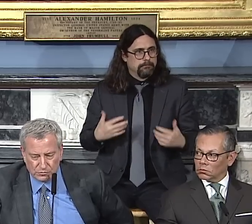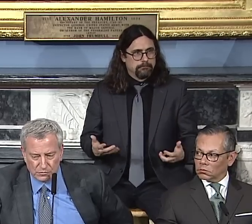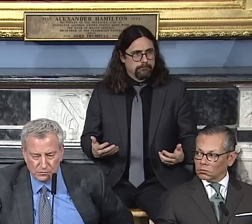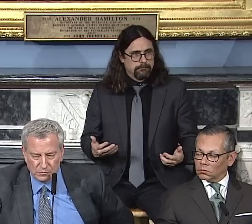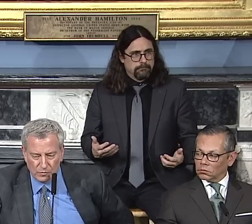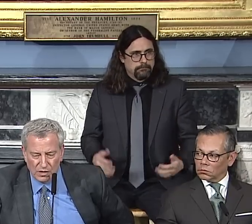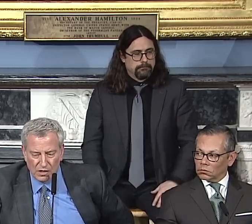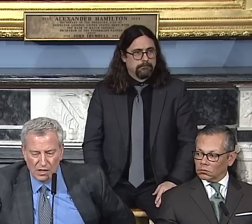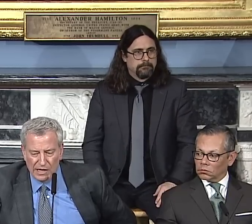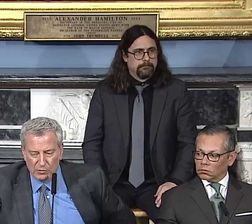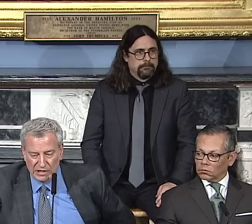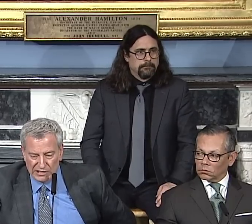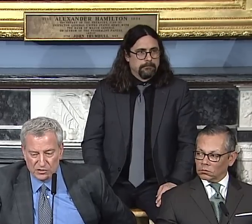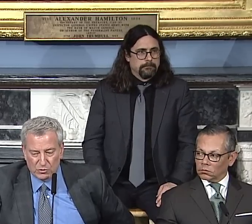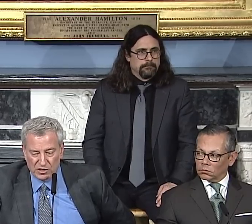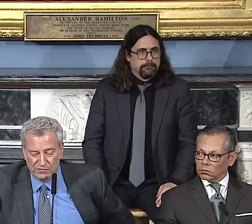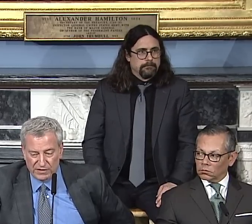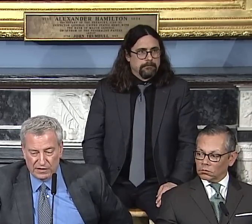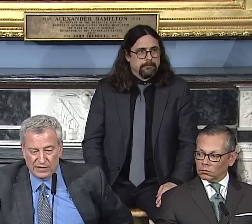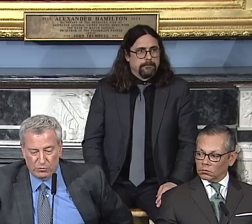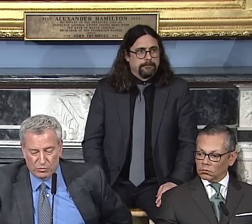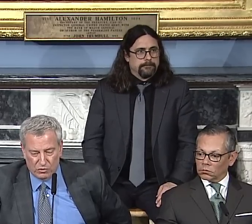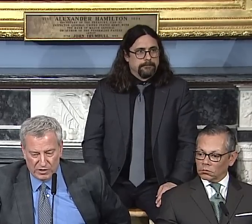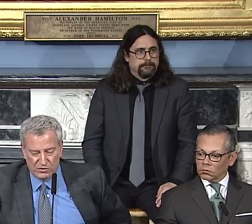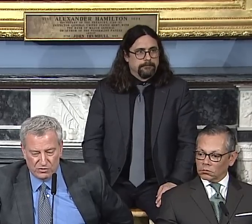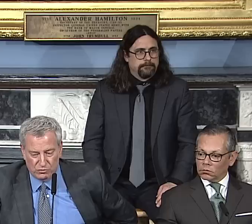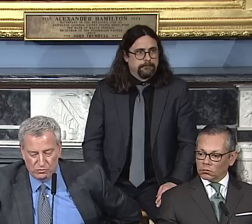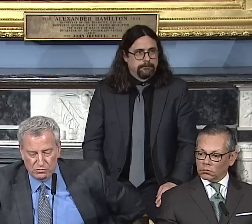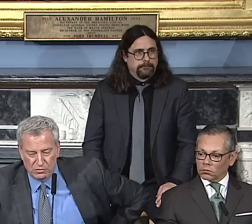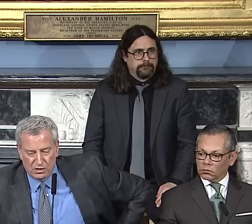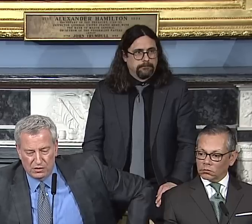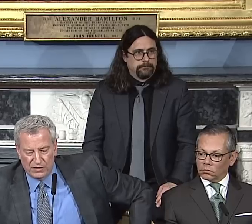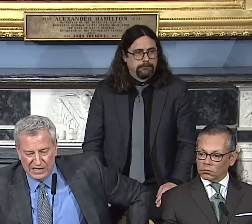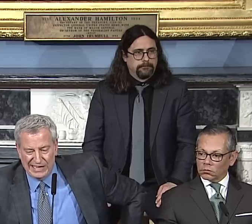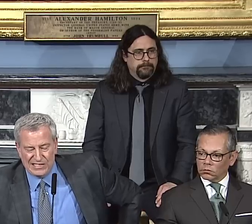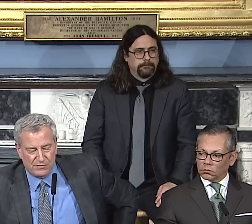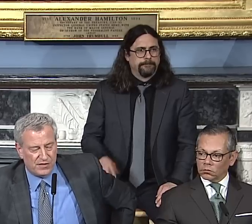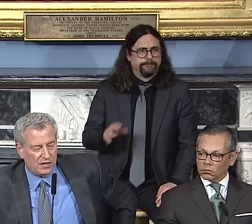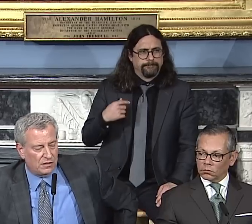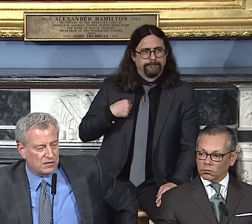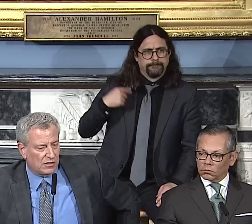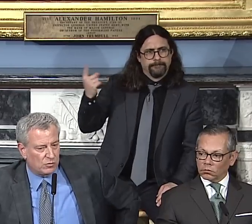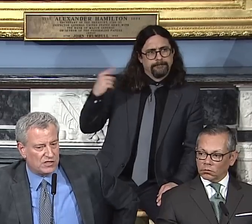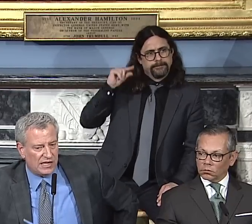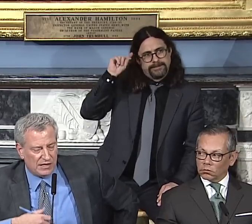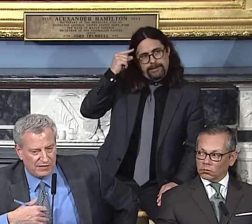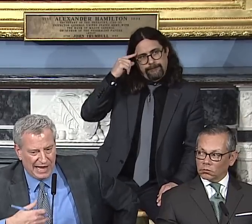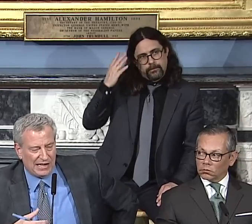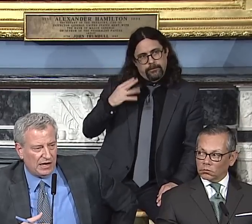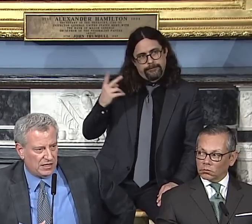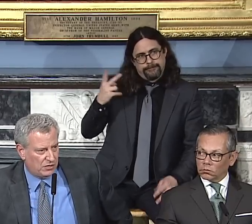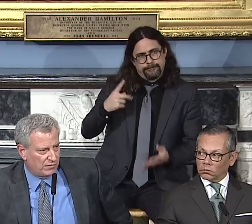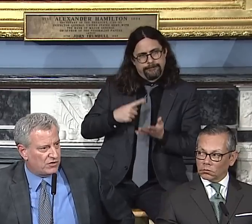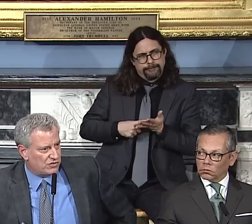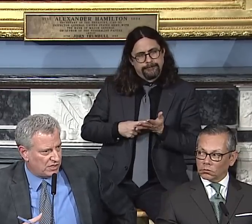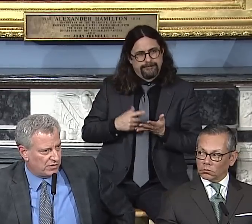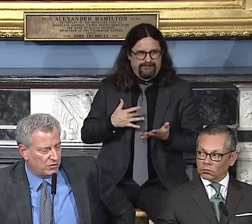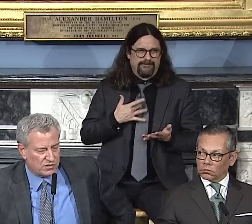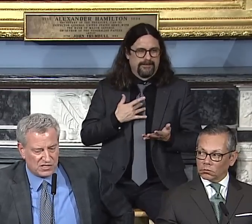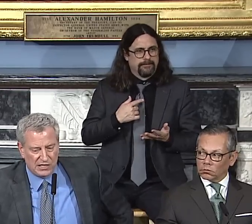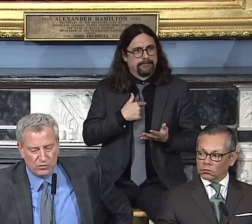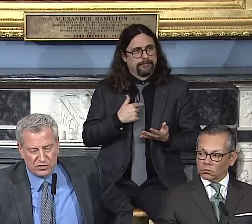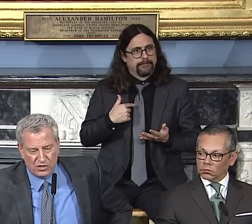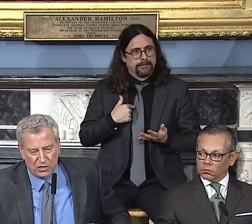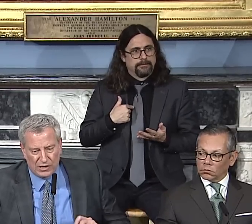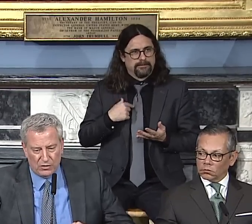talked, and we got to the point of feeling that we were going to do the kinds of things that would take that kind of intervention, even